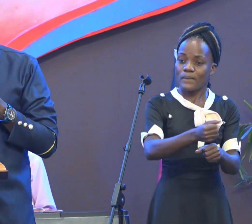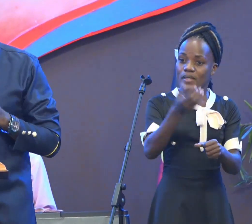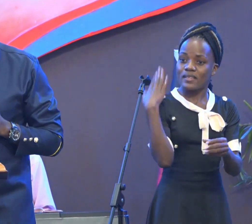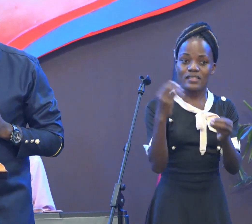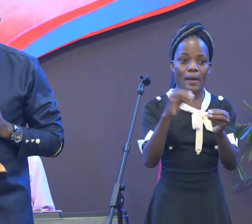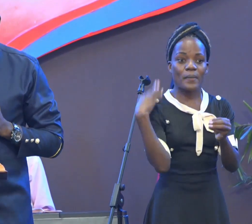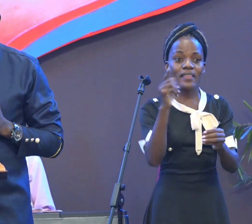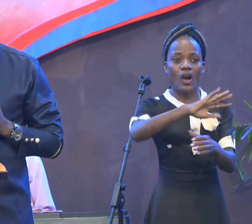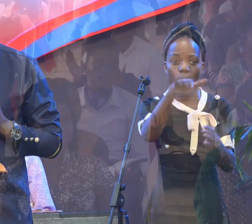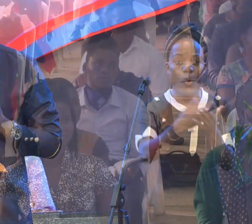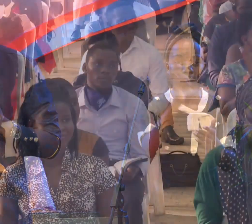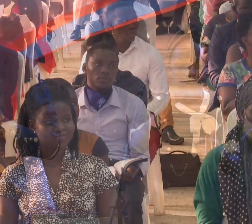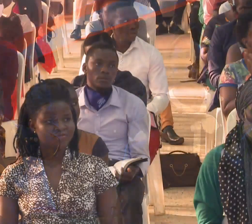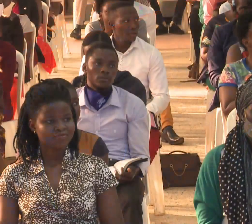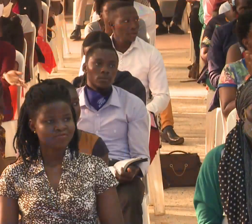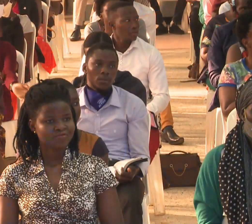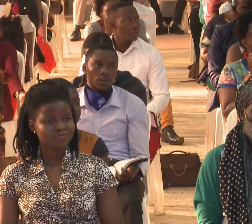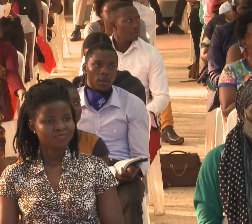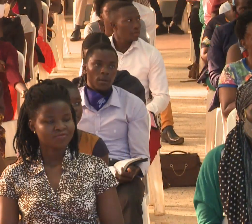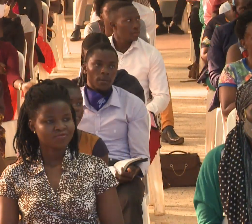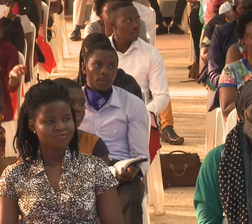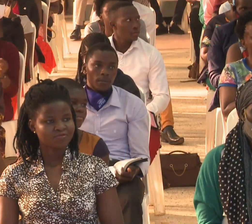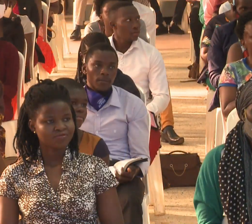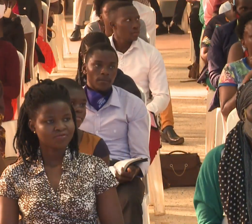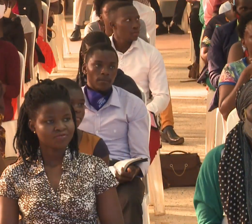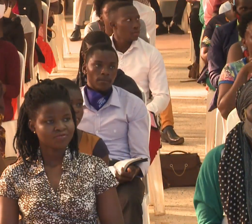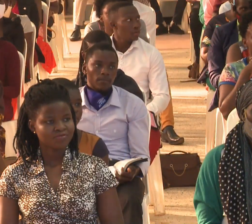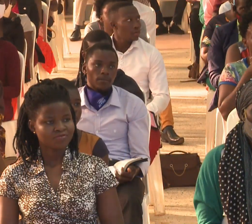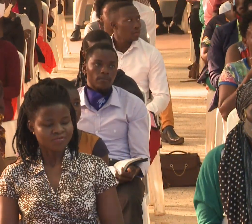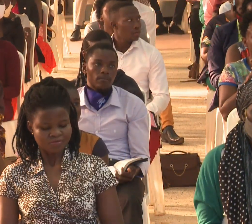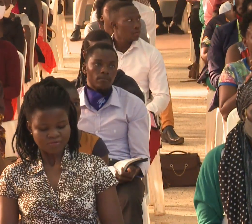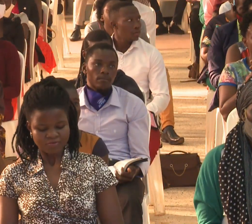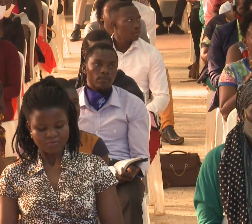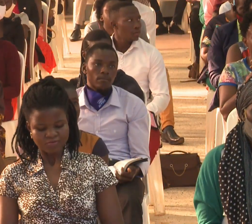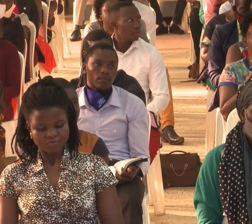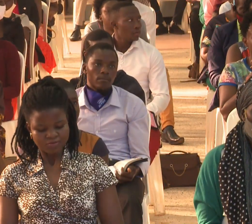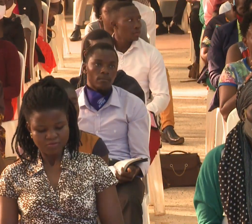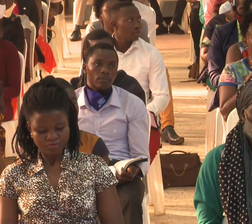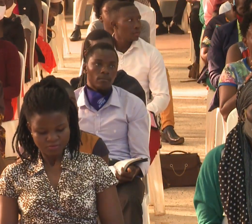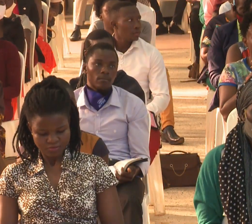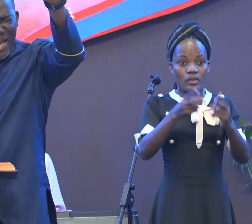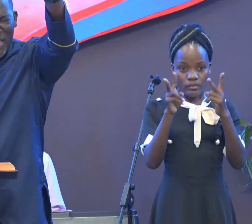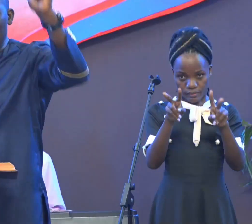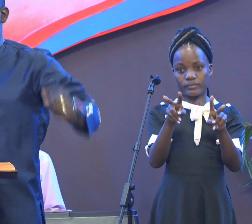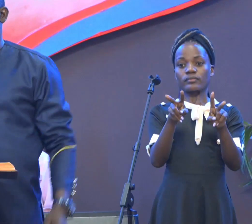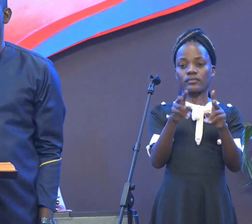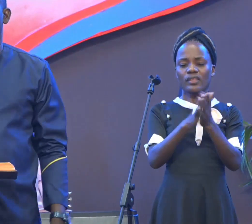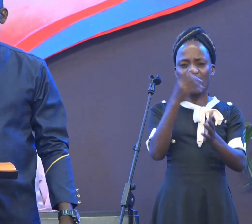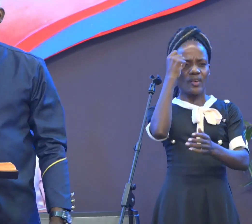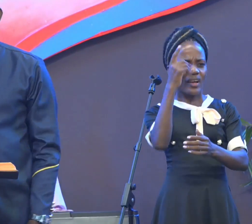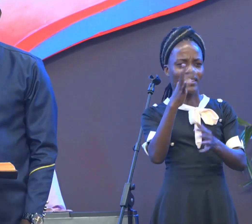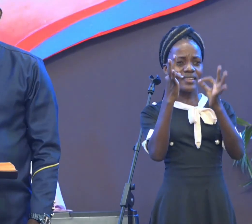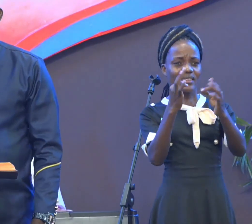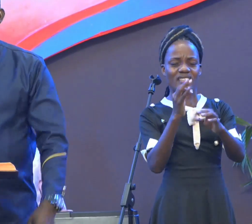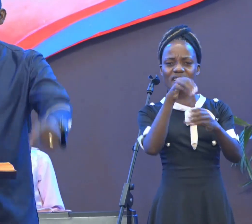lya Mukama. I say that is what you're meant to be. Webasa tolaba. When you're sleeping and yet you're seeing. No manya biche bijja. And